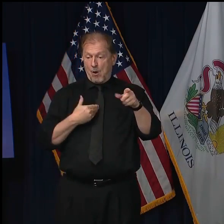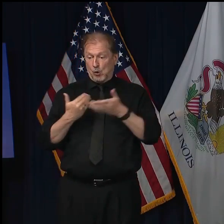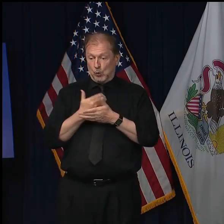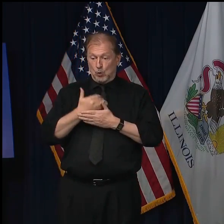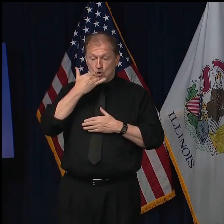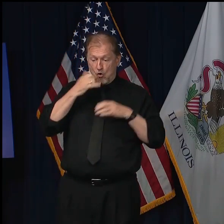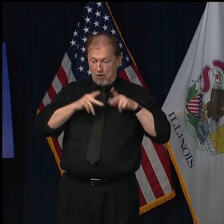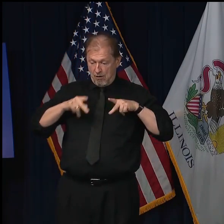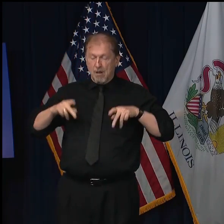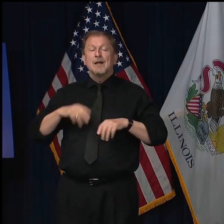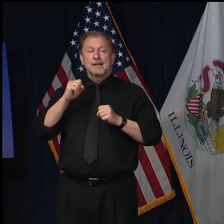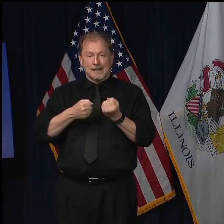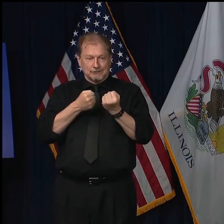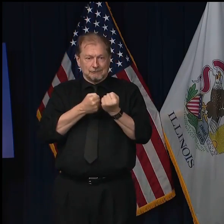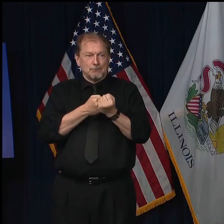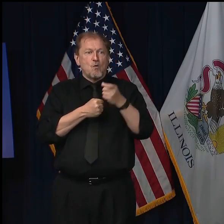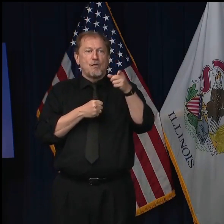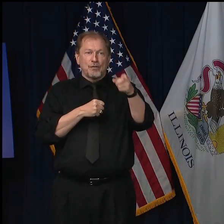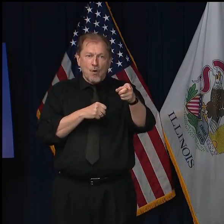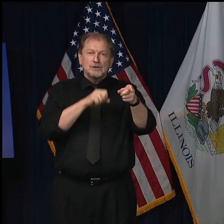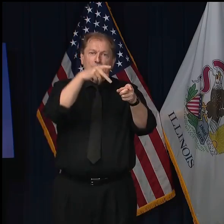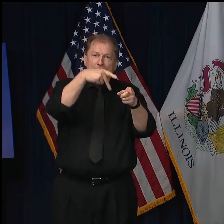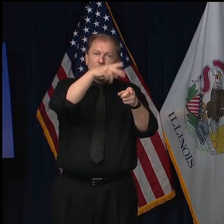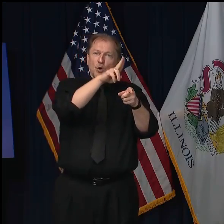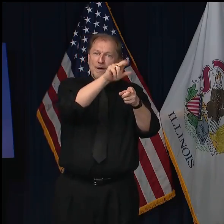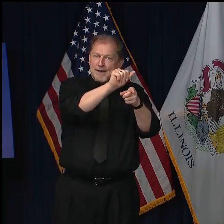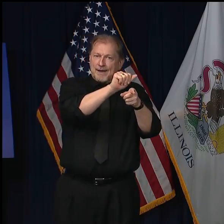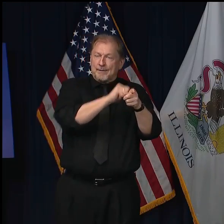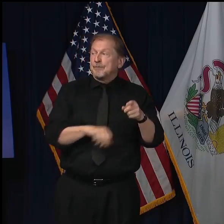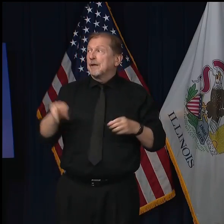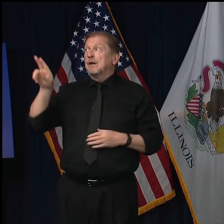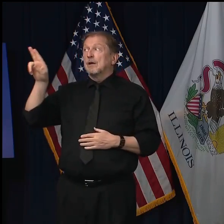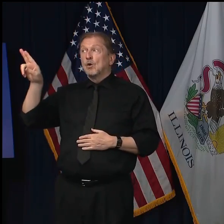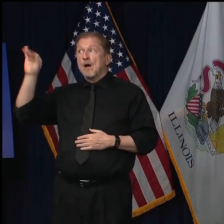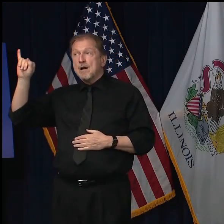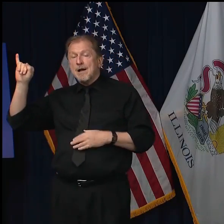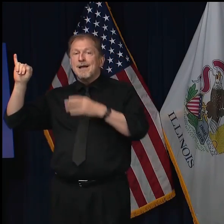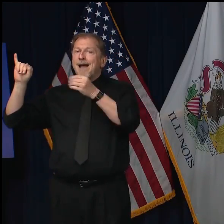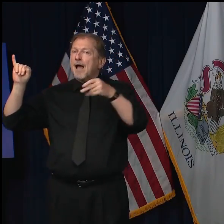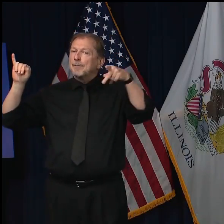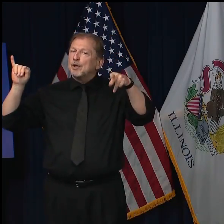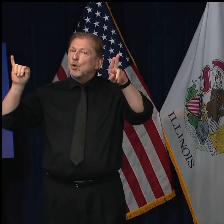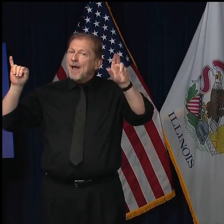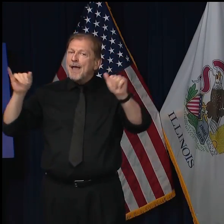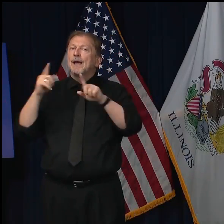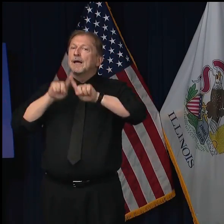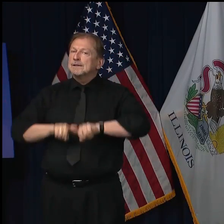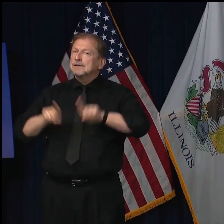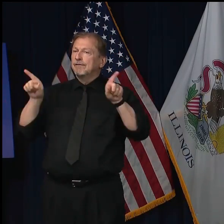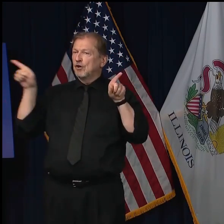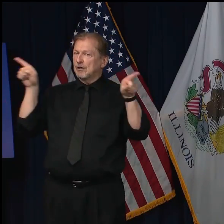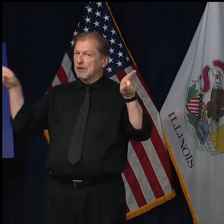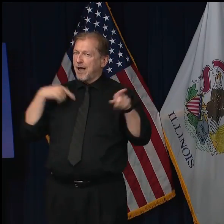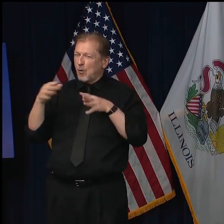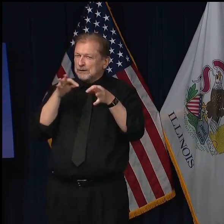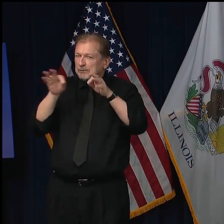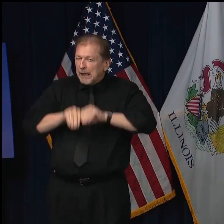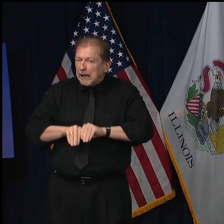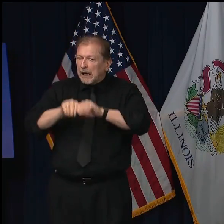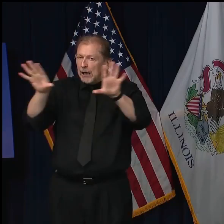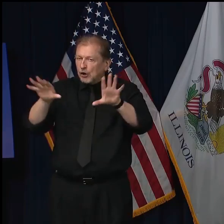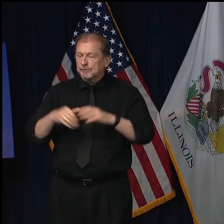PUA claimants starting Monday. I want to review the process, though, for applying for PUA benefits,